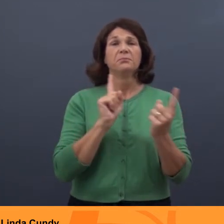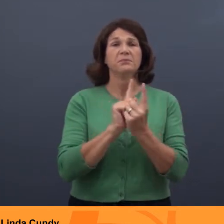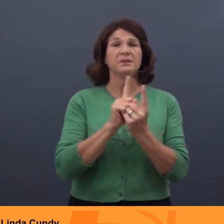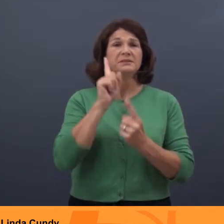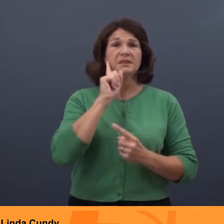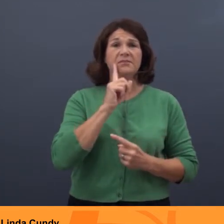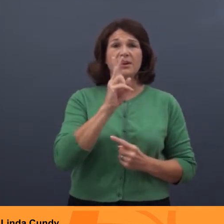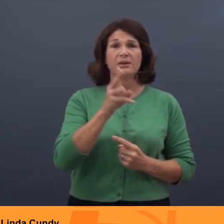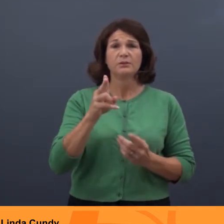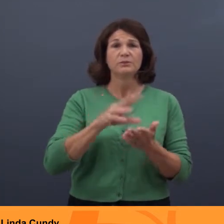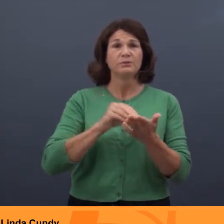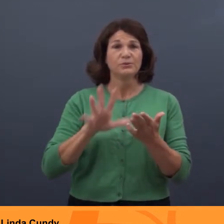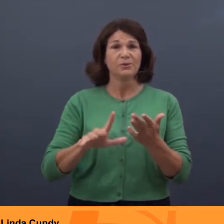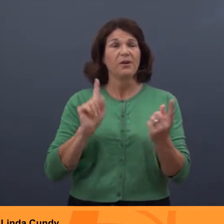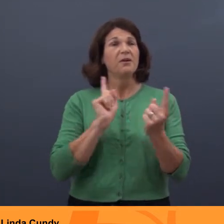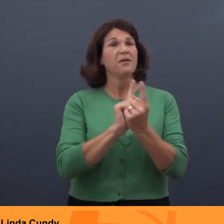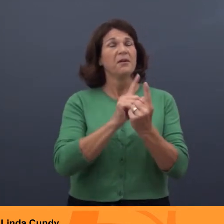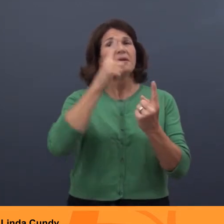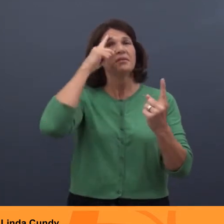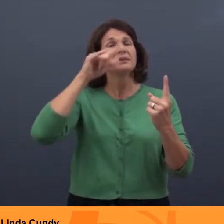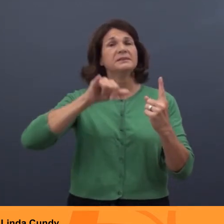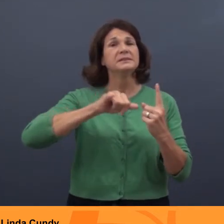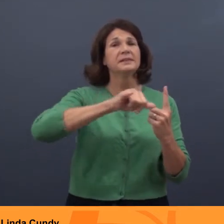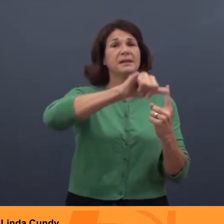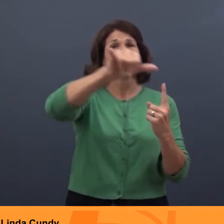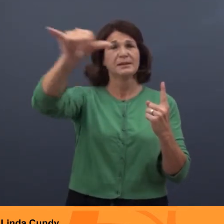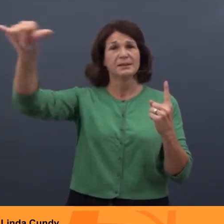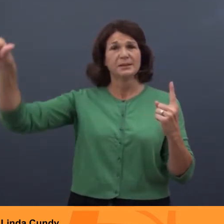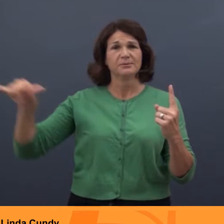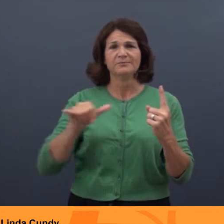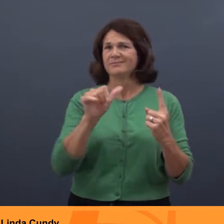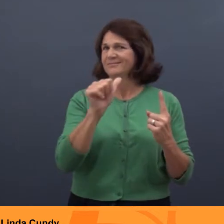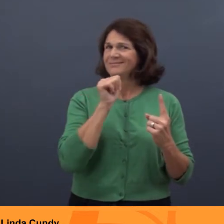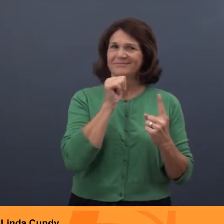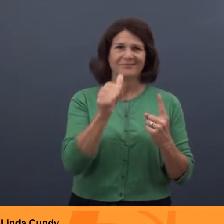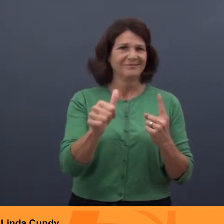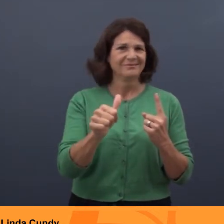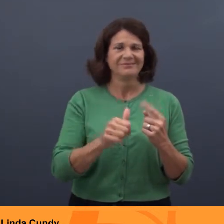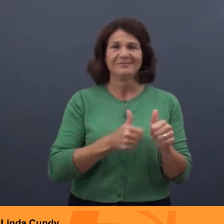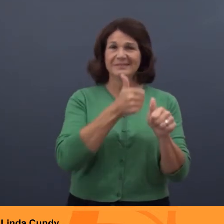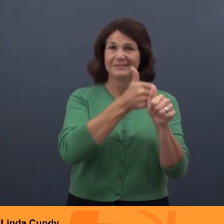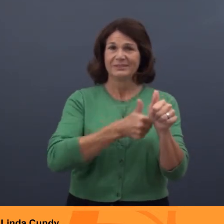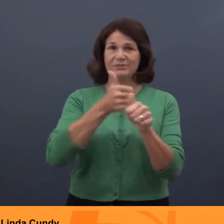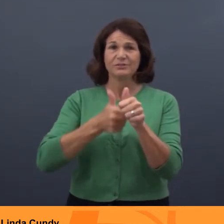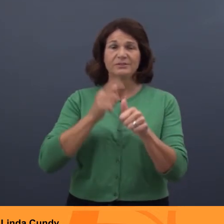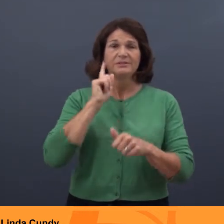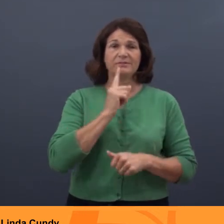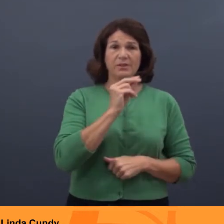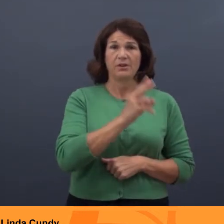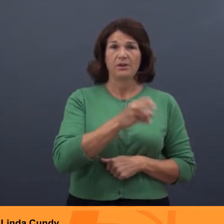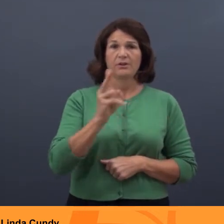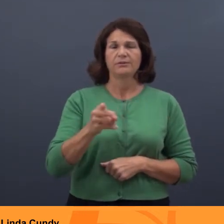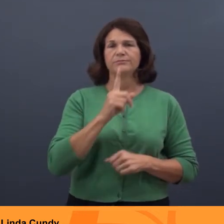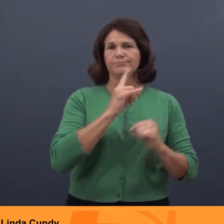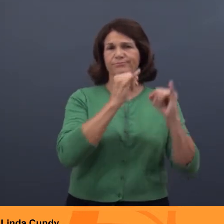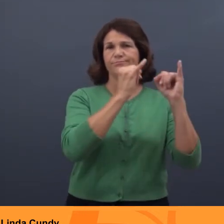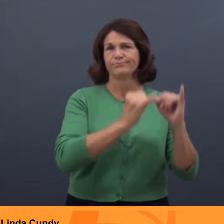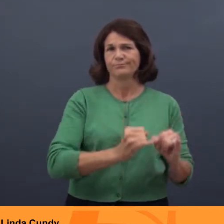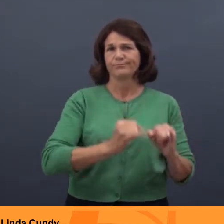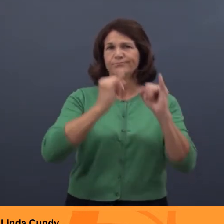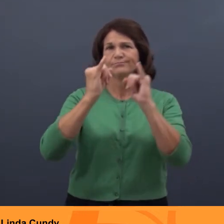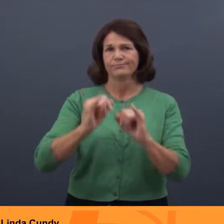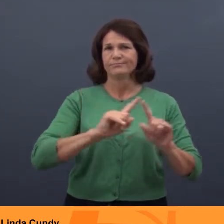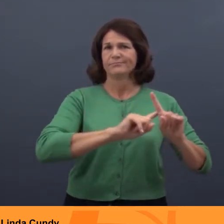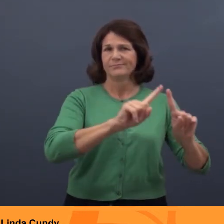And remember, when you've met one deaf and hard of hearing student, you've only met one deaf and hard of hearing student. Each and